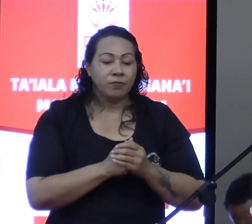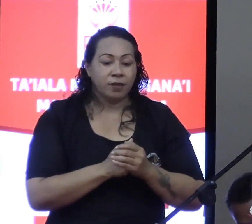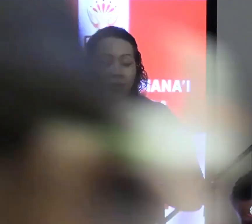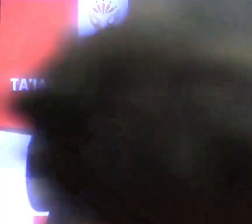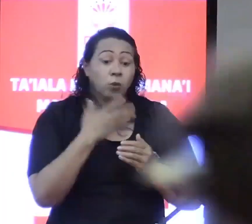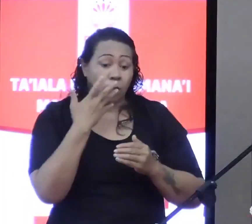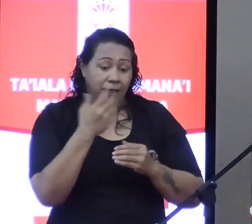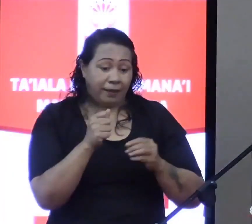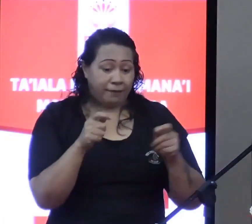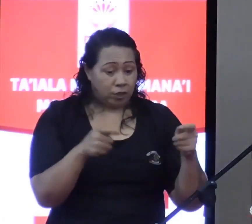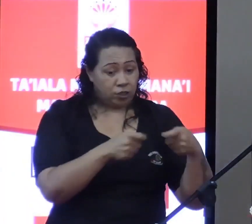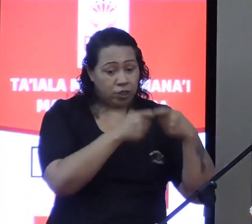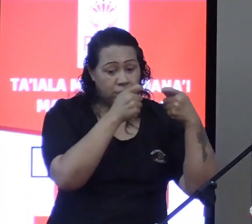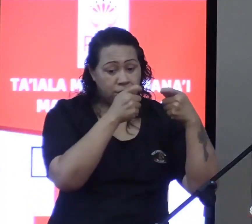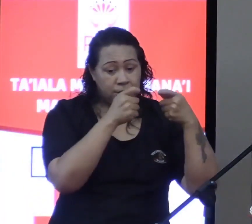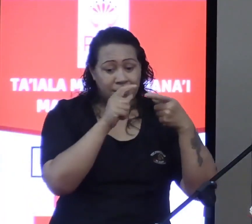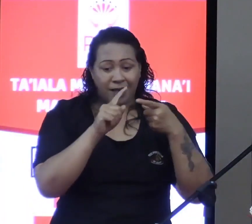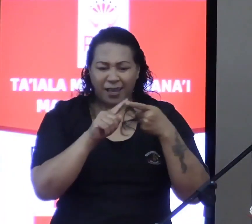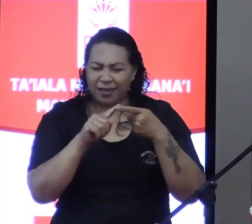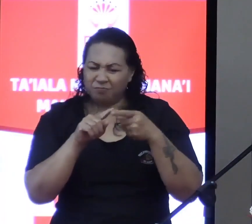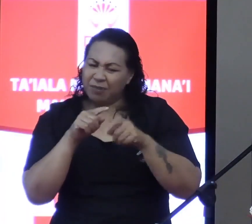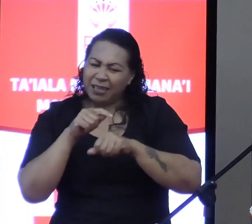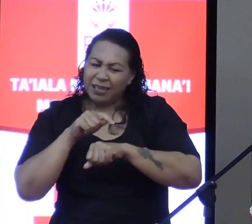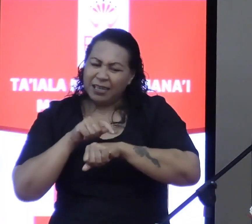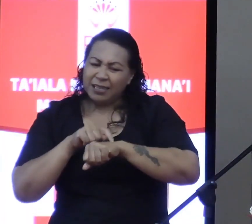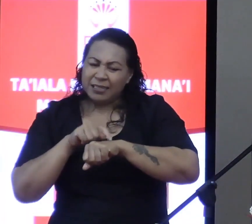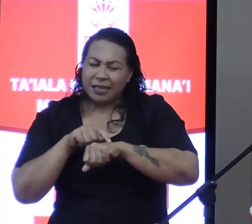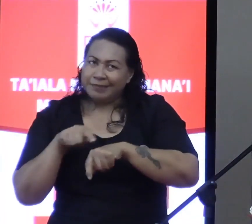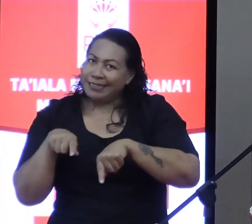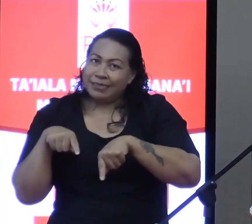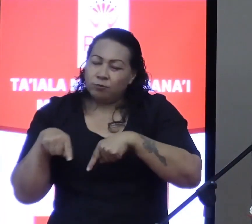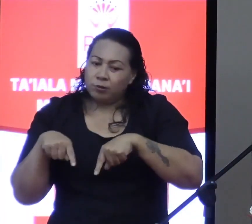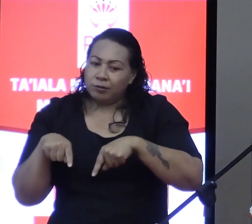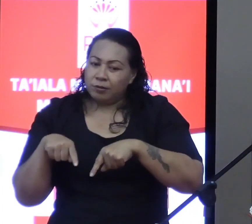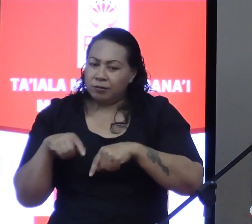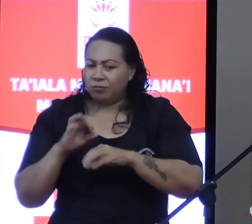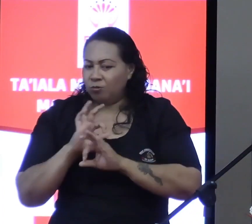with challenges and moments of uncertainty.